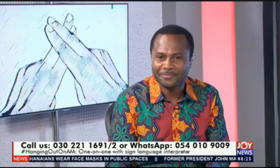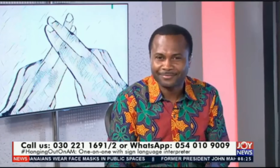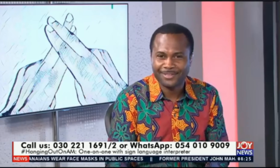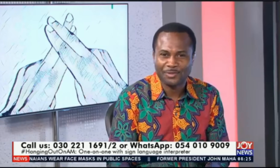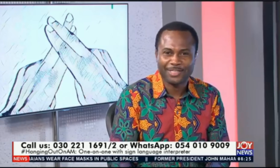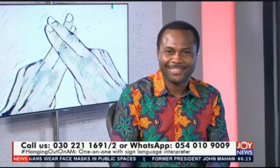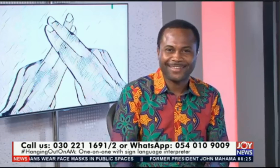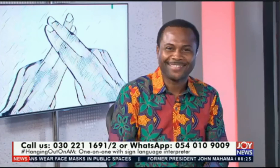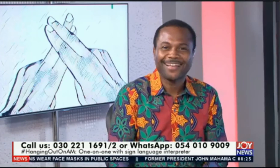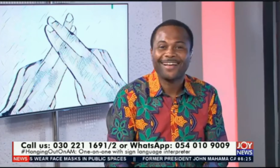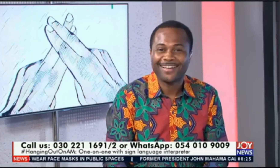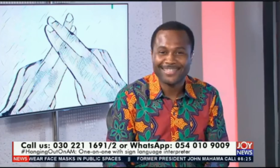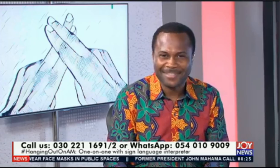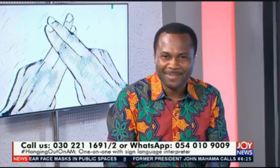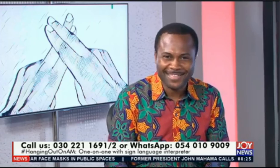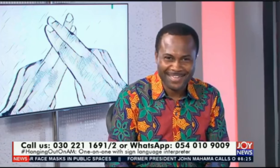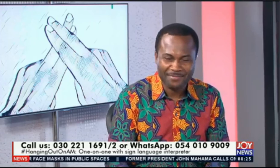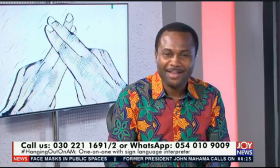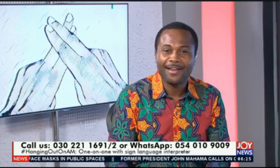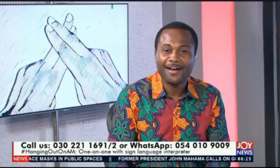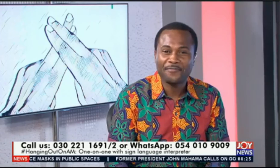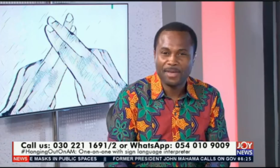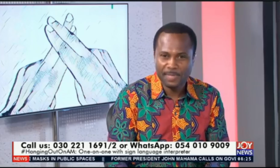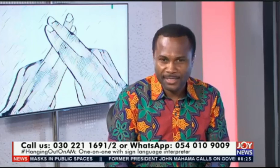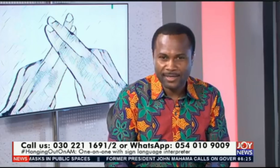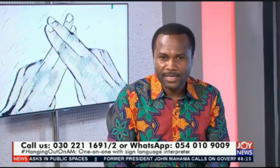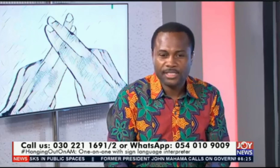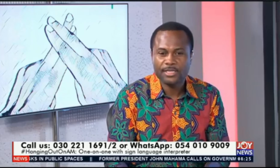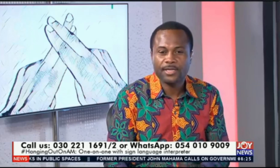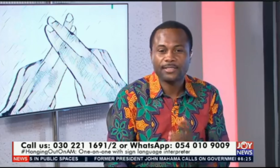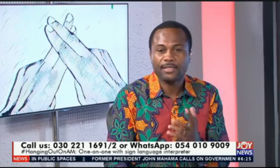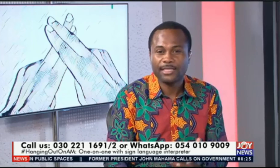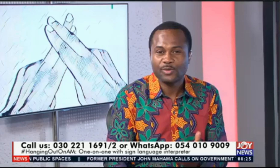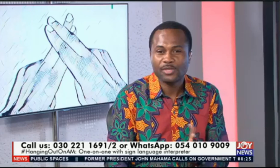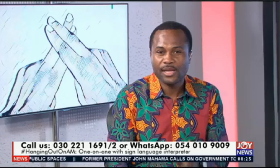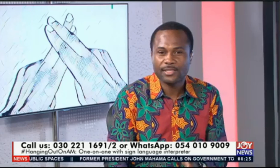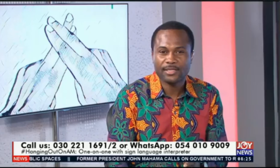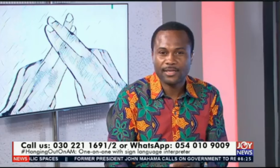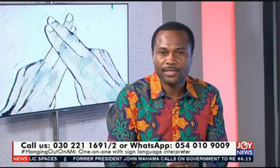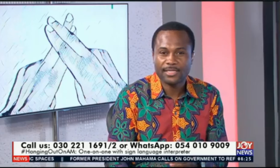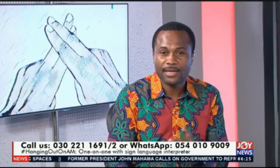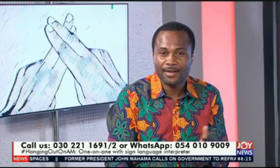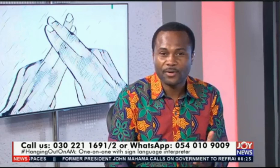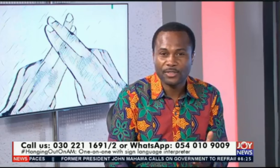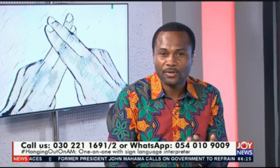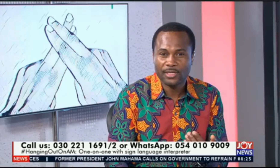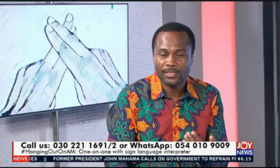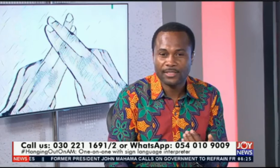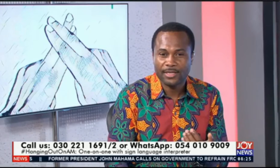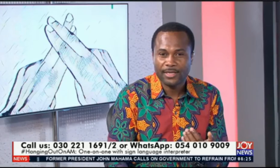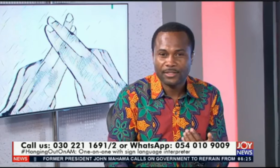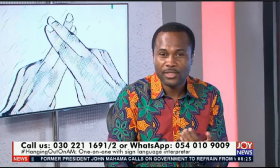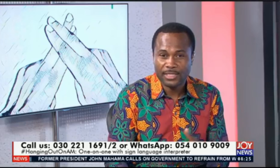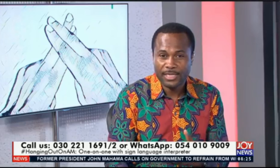Love. I wanted to say Alice. Alice is the mother's name. Love Amissah. She is a lady who does the sign language or